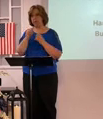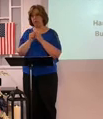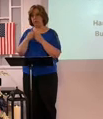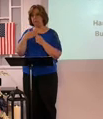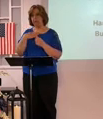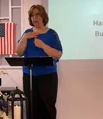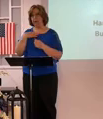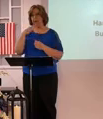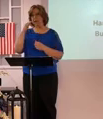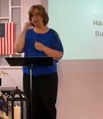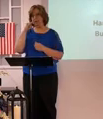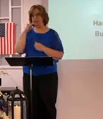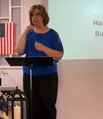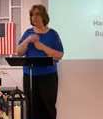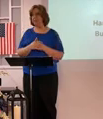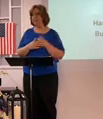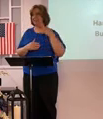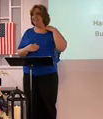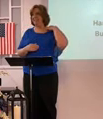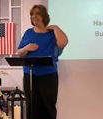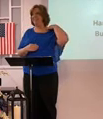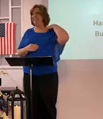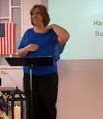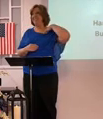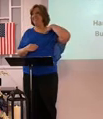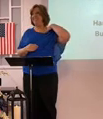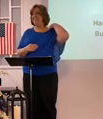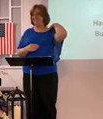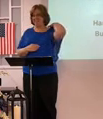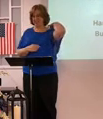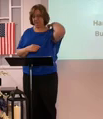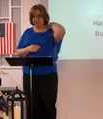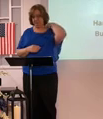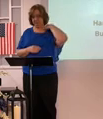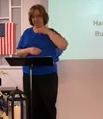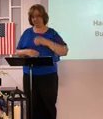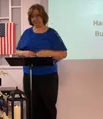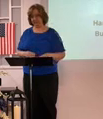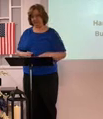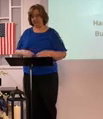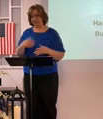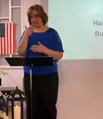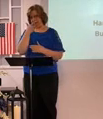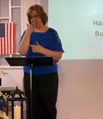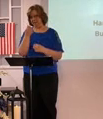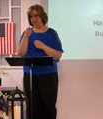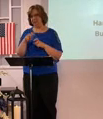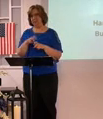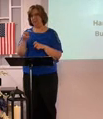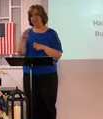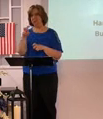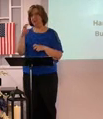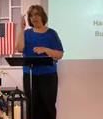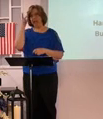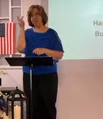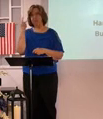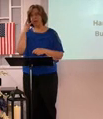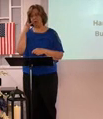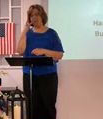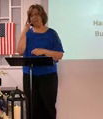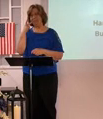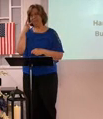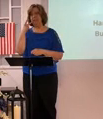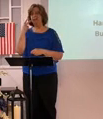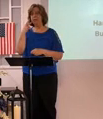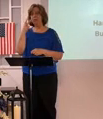Denise hasn't gotten older, but Dave has. So, but it's, you know, it's been an interesting journey for them as parents, and